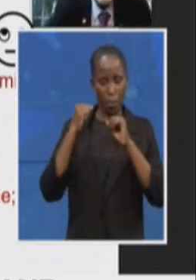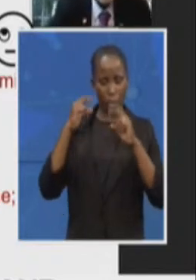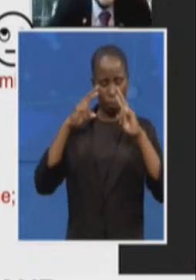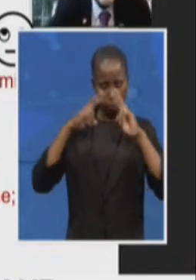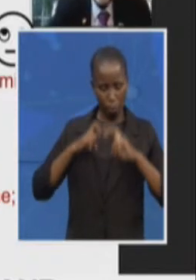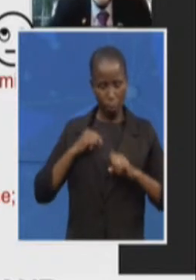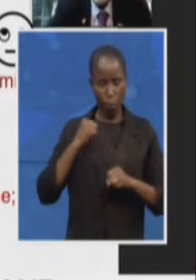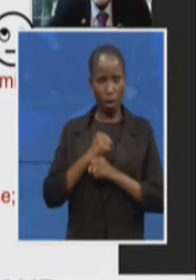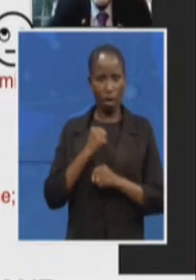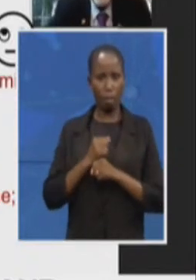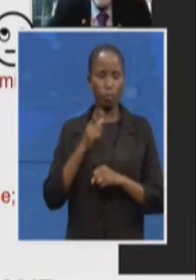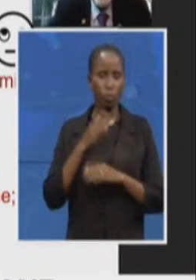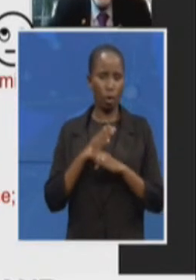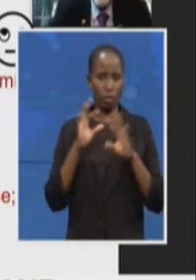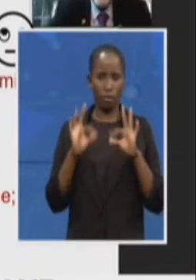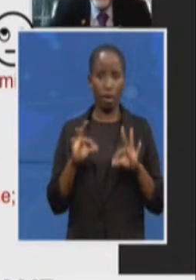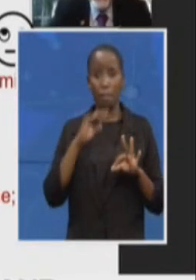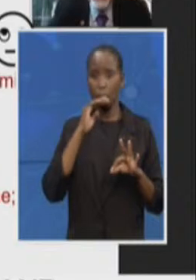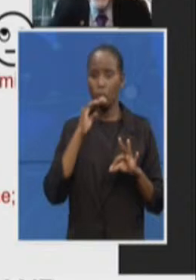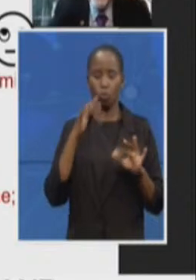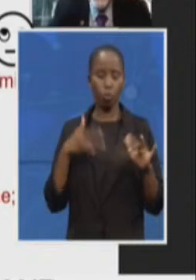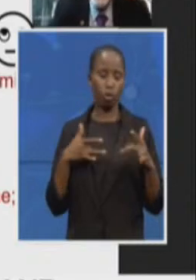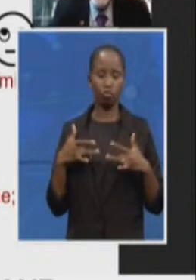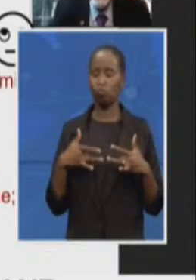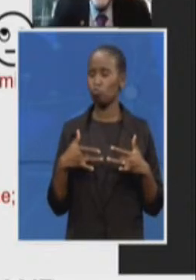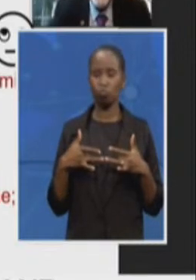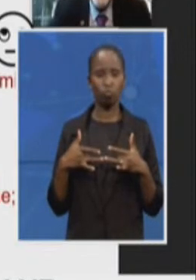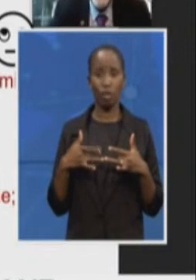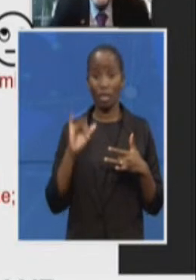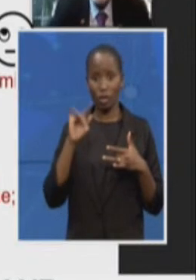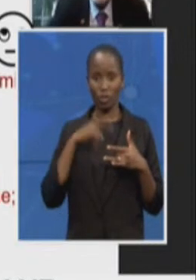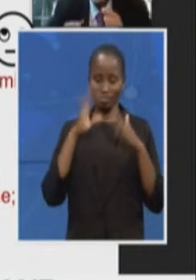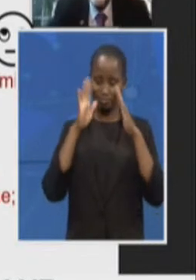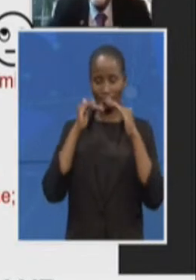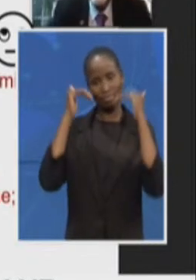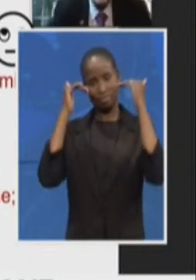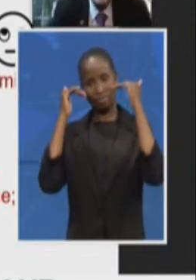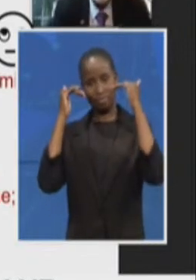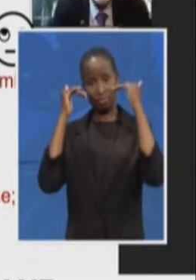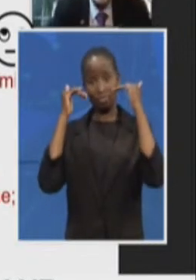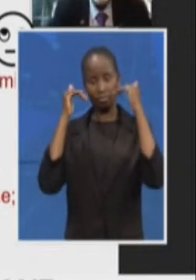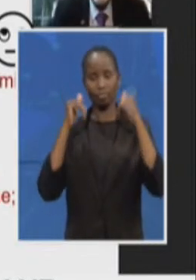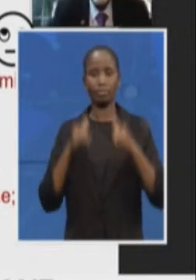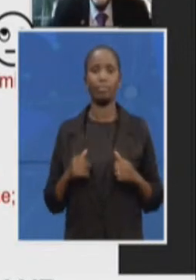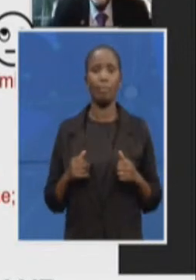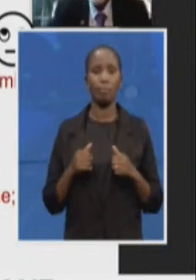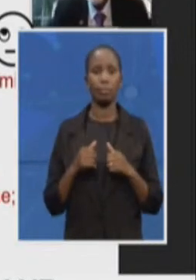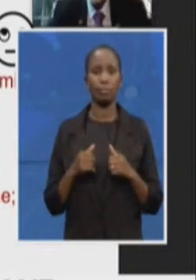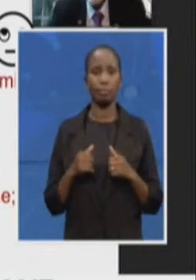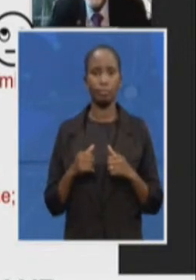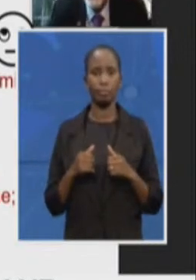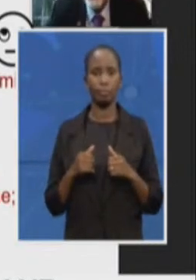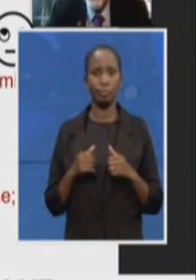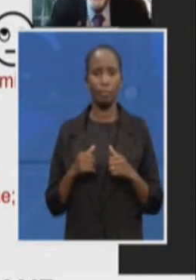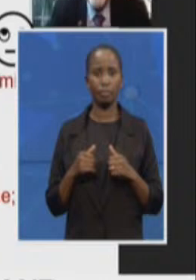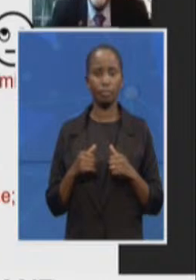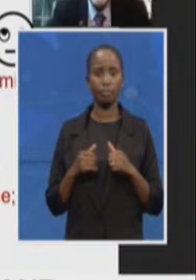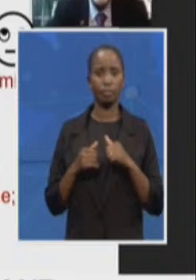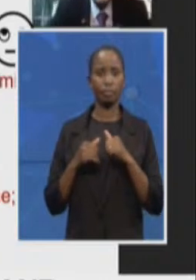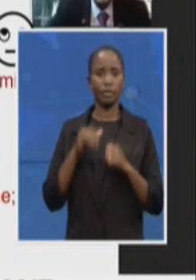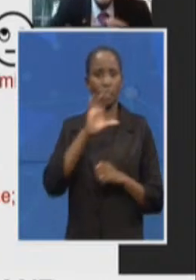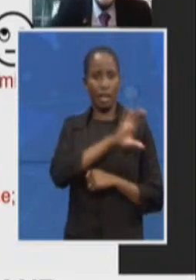the smiley face. In terms of clinical presentation, there's not enough data yet. We've seen some